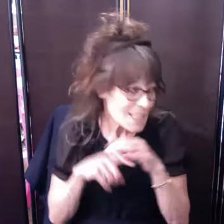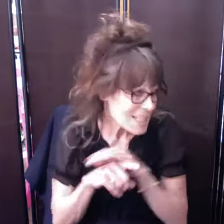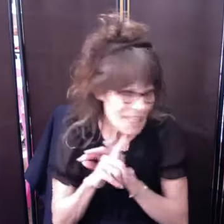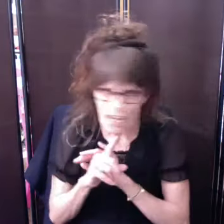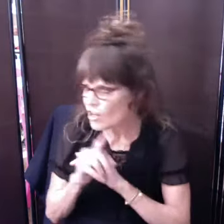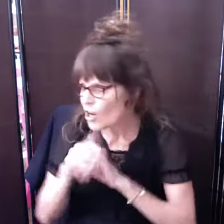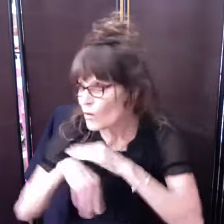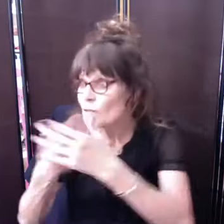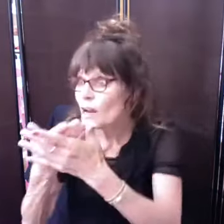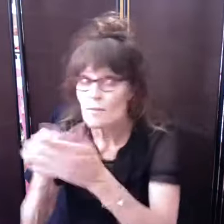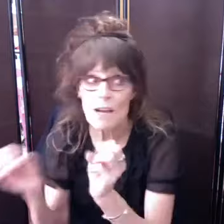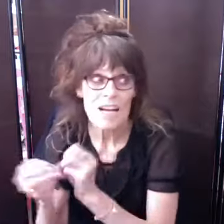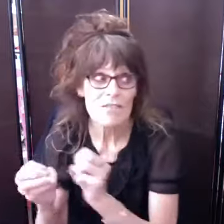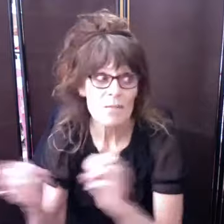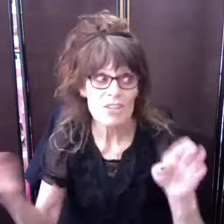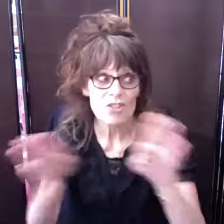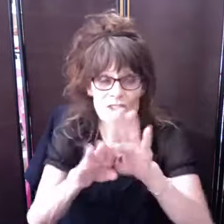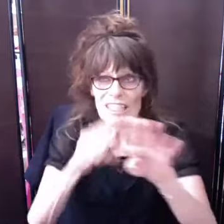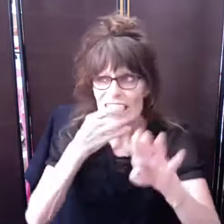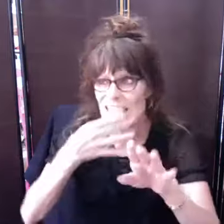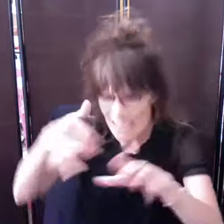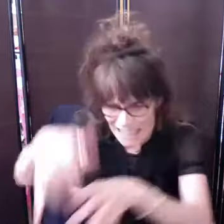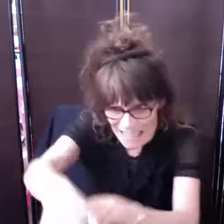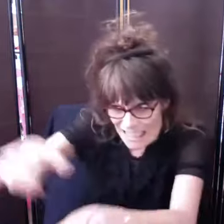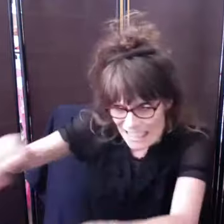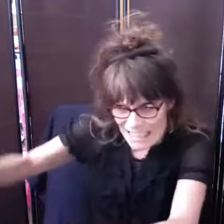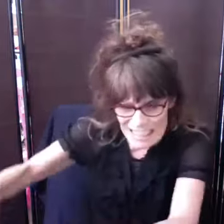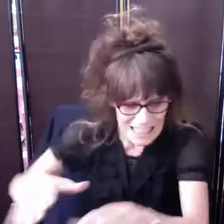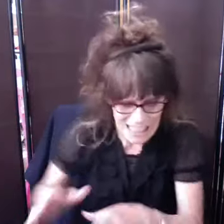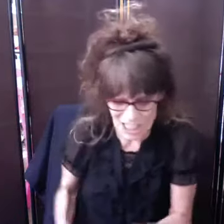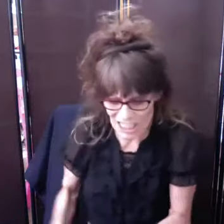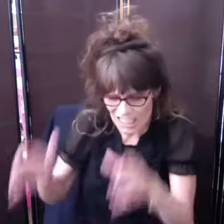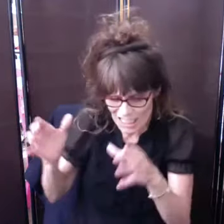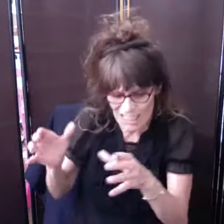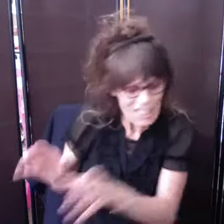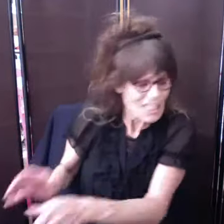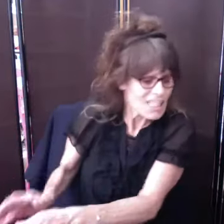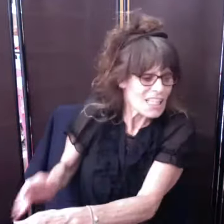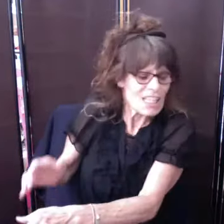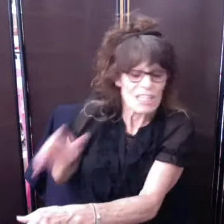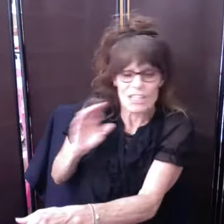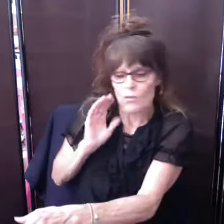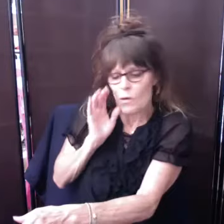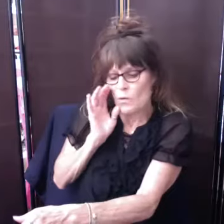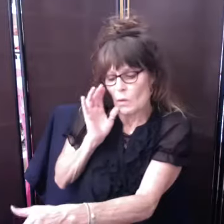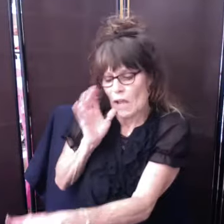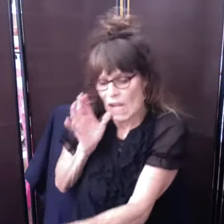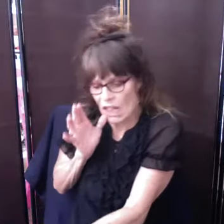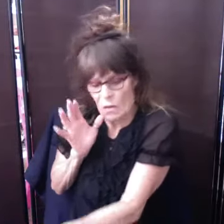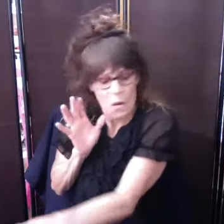make sure the lights are out, the phone's off the hook, and the trash can is conveniently placed for that foam bile that's going to start coming up in about 10 or 15